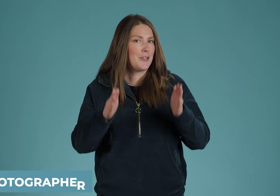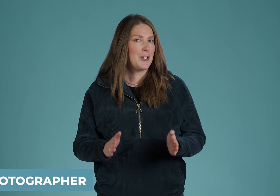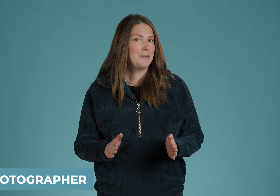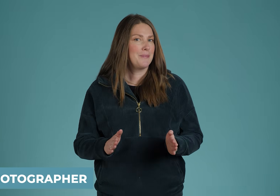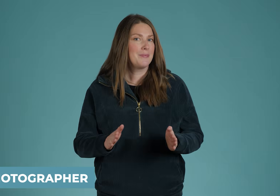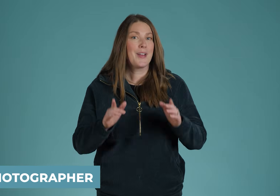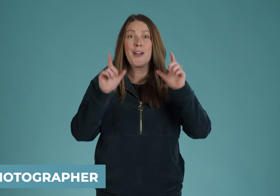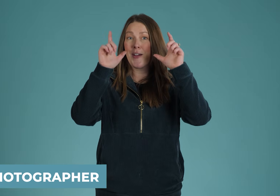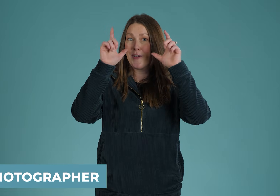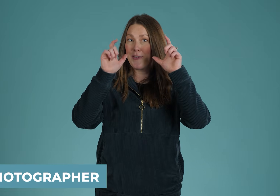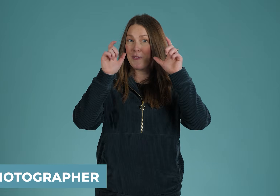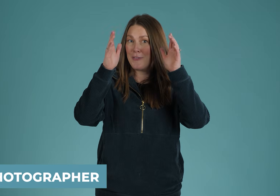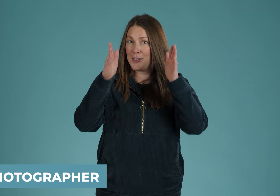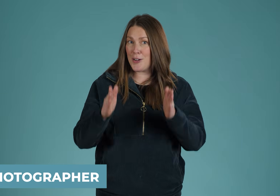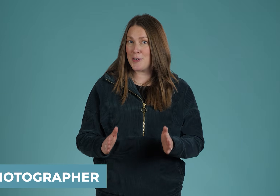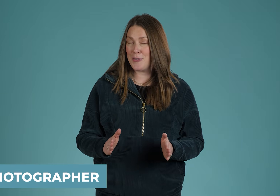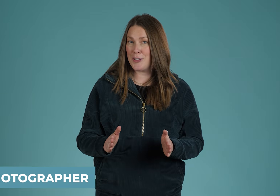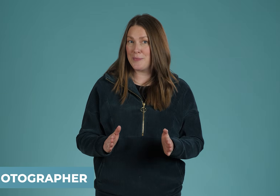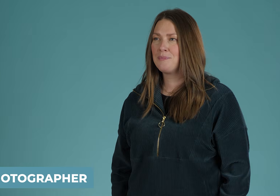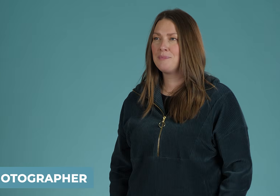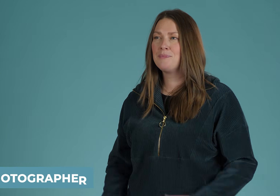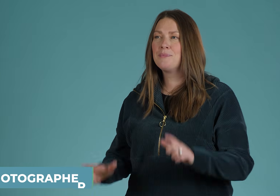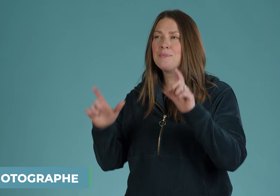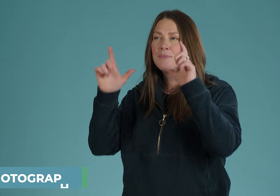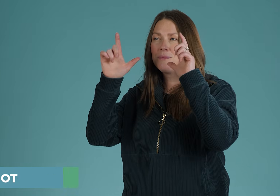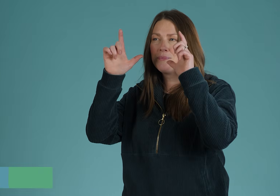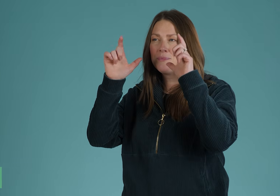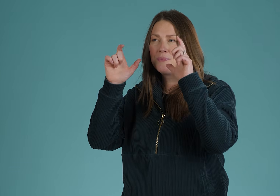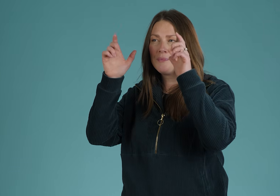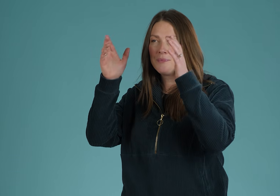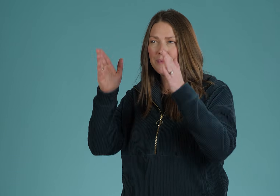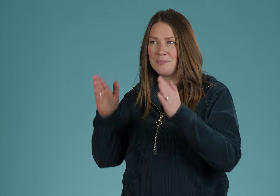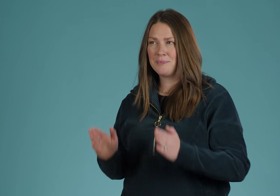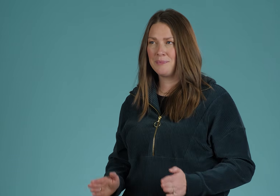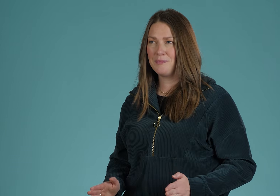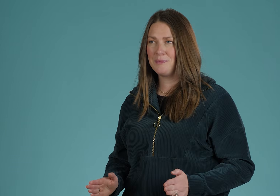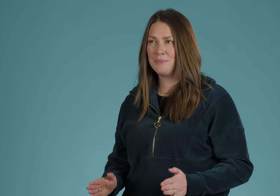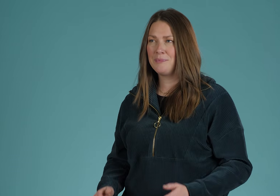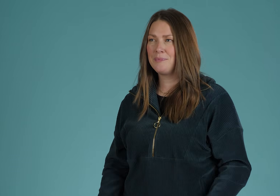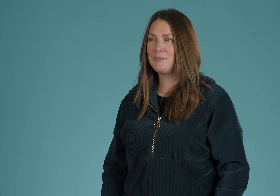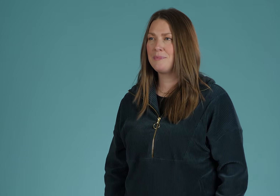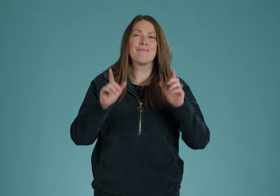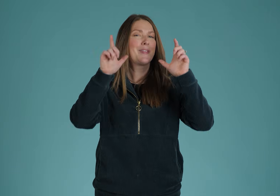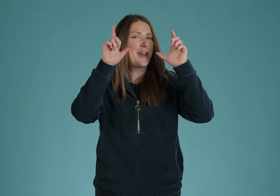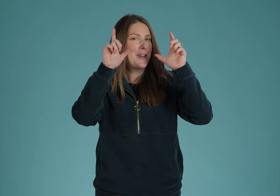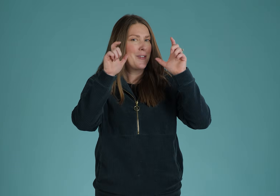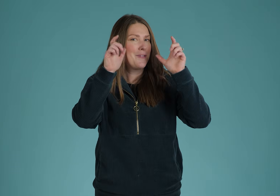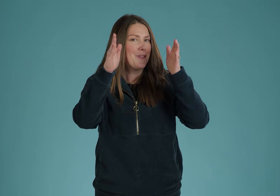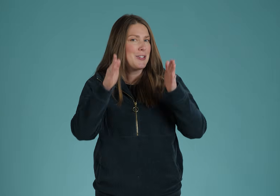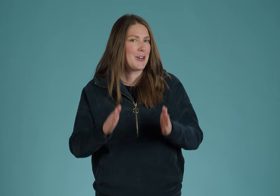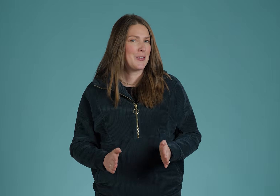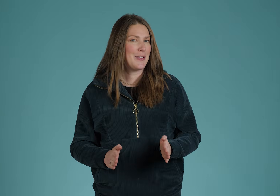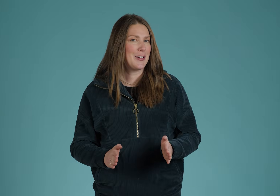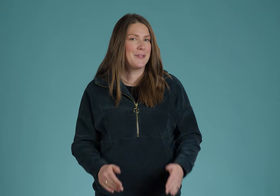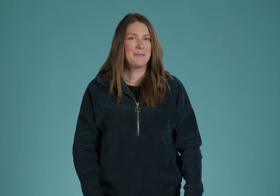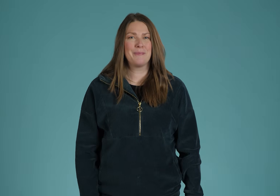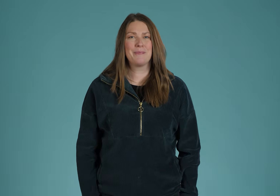Photographer, photographer. Taking a picture, person. Photographer.